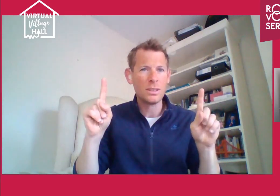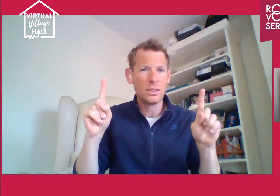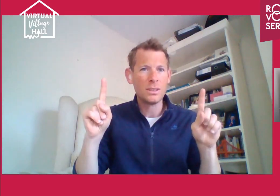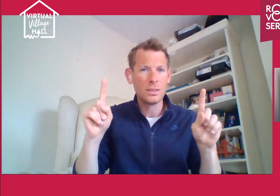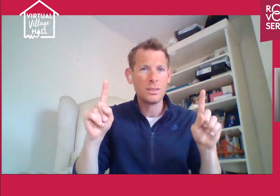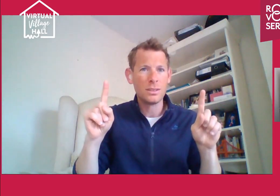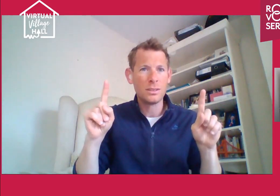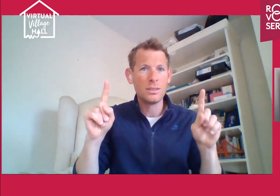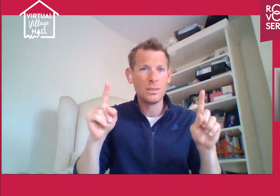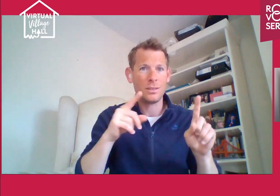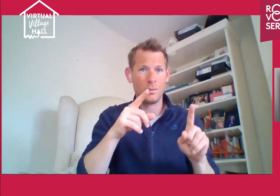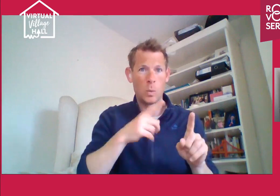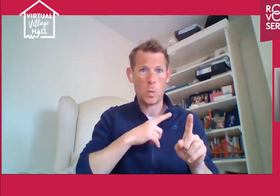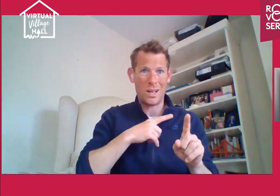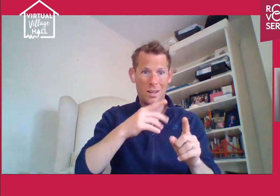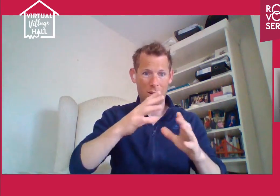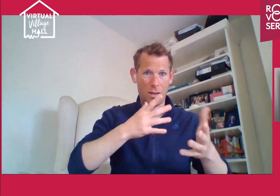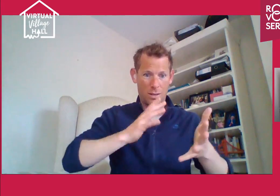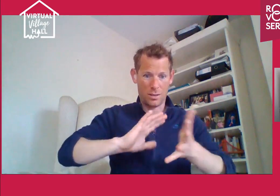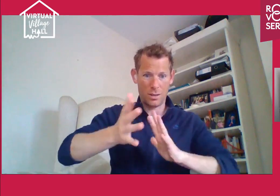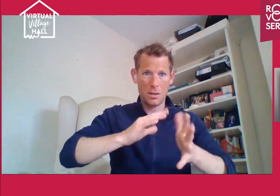And it would make a massive difference.